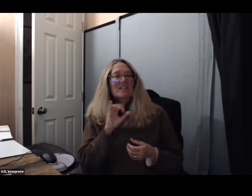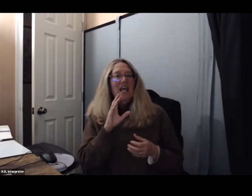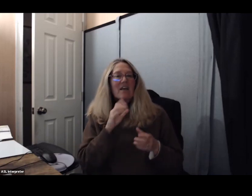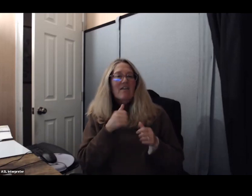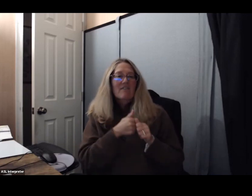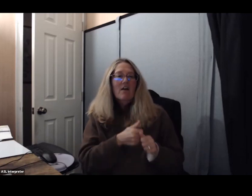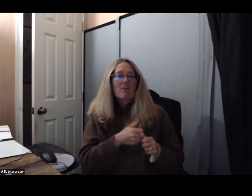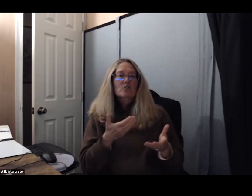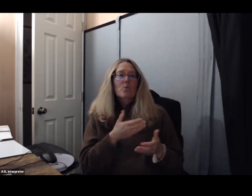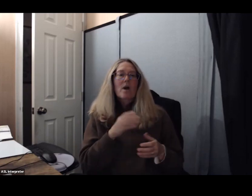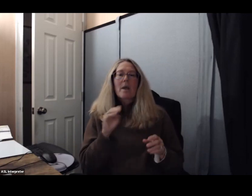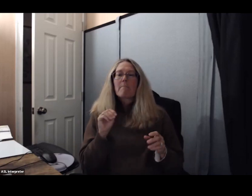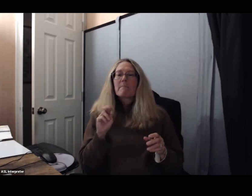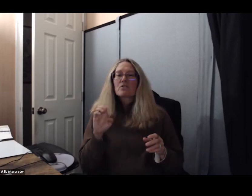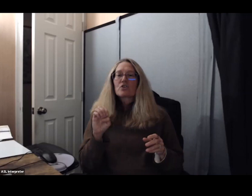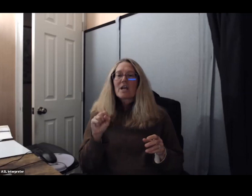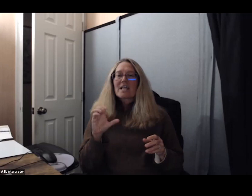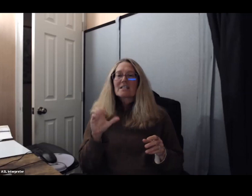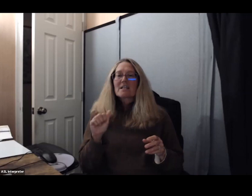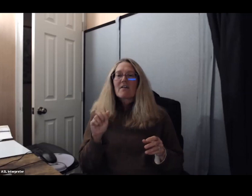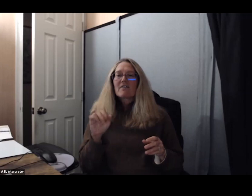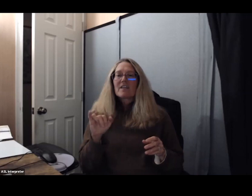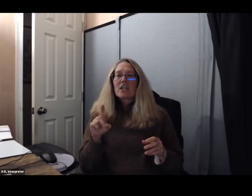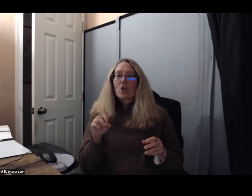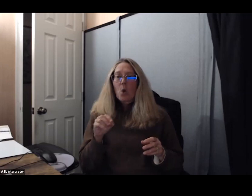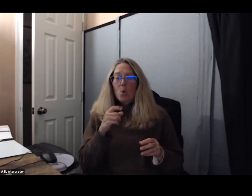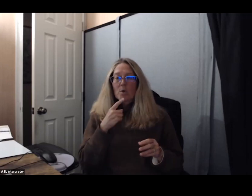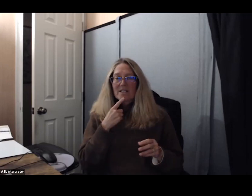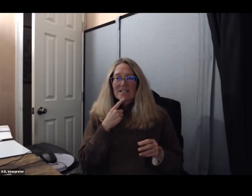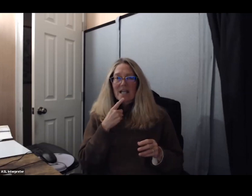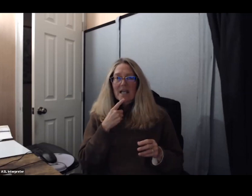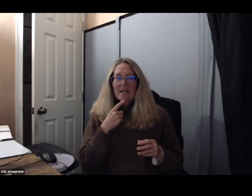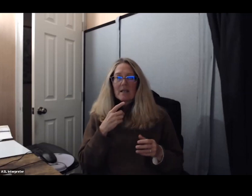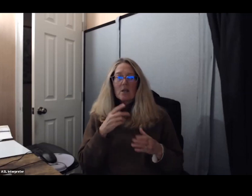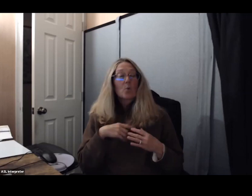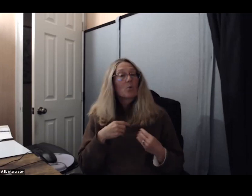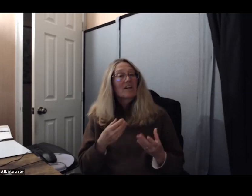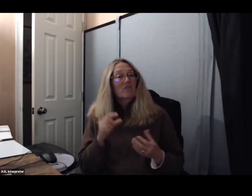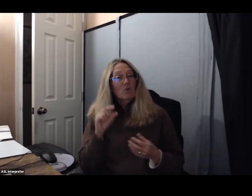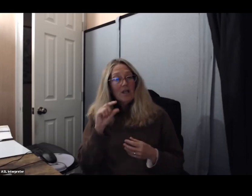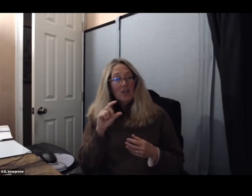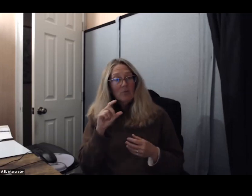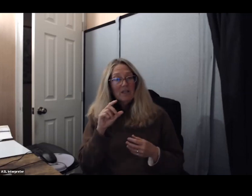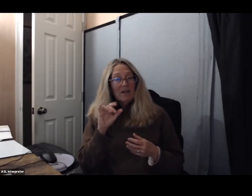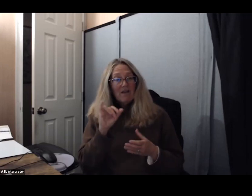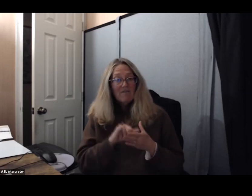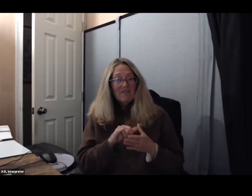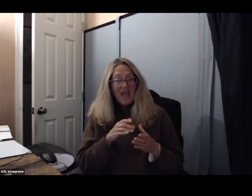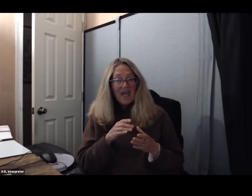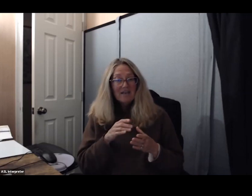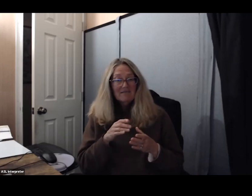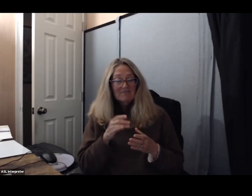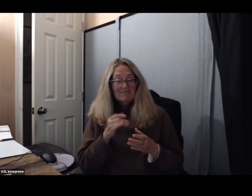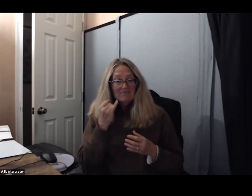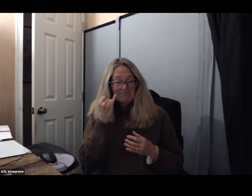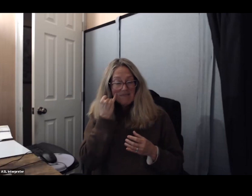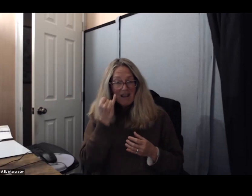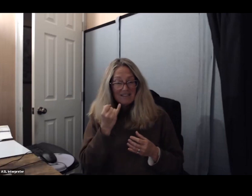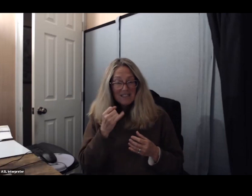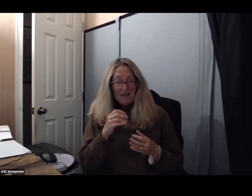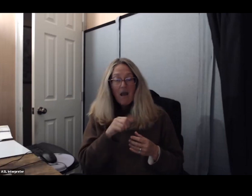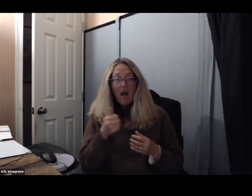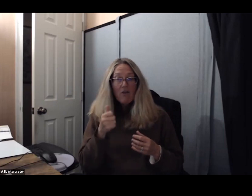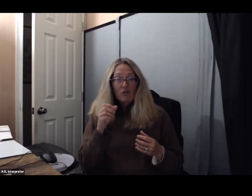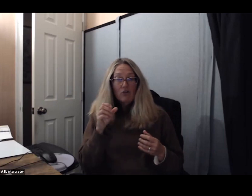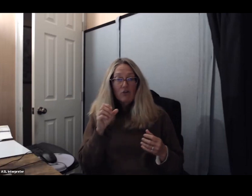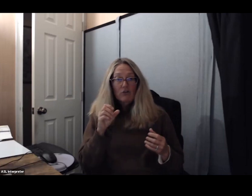what Mr. Escobedo is saying as well. So if we give you that, a little bit of that direction, are there any other input from